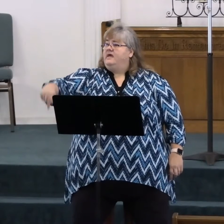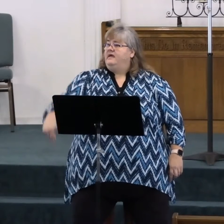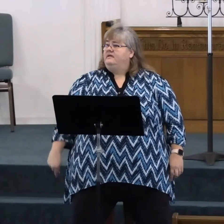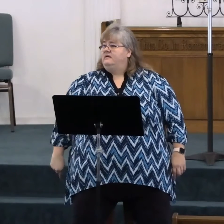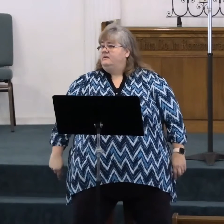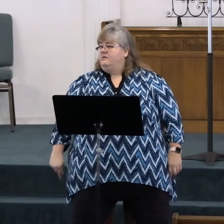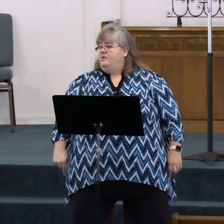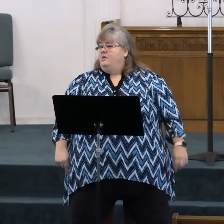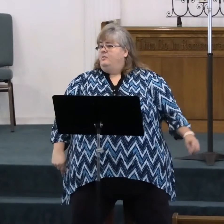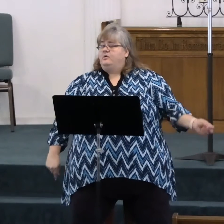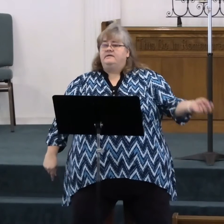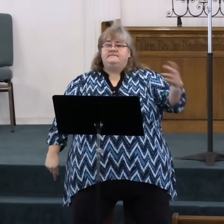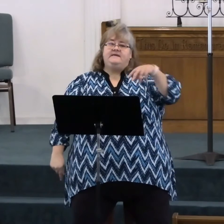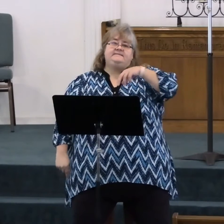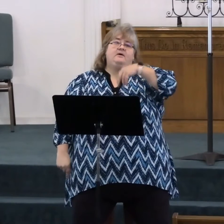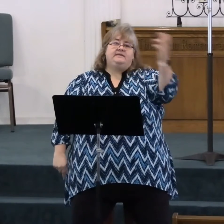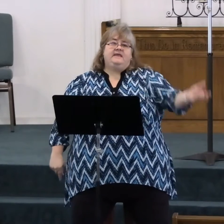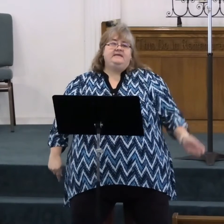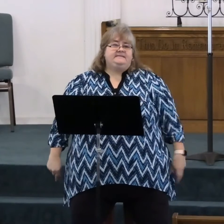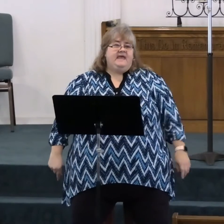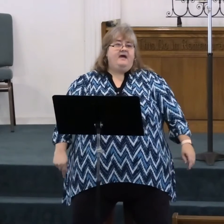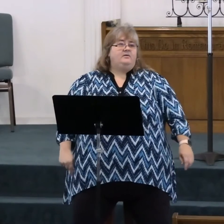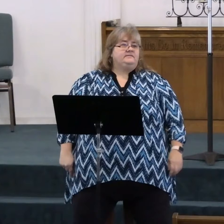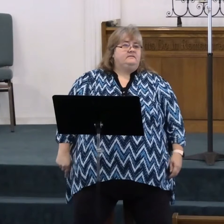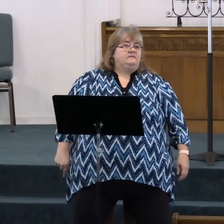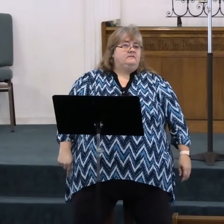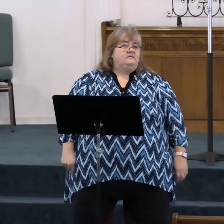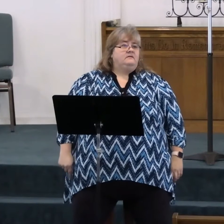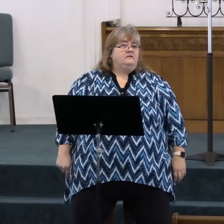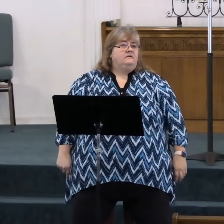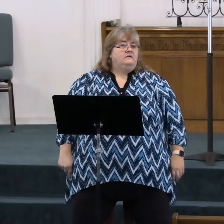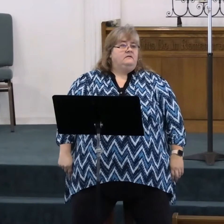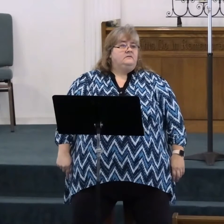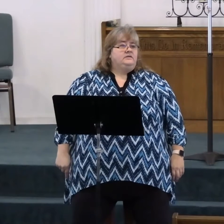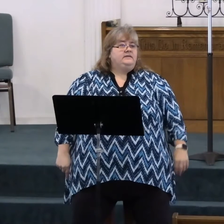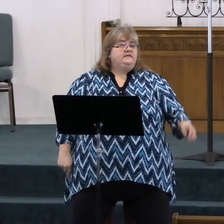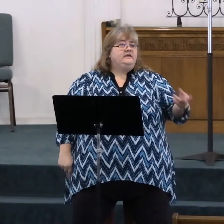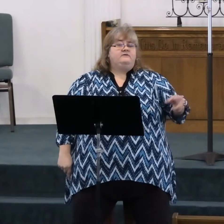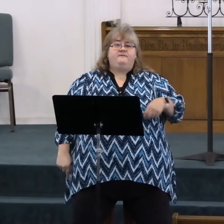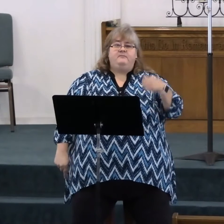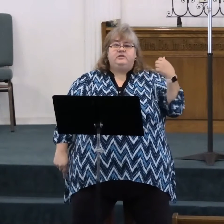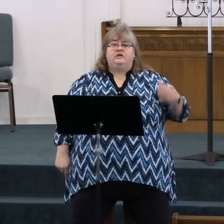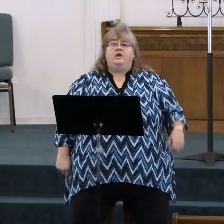okay, we're going to take Saudi Daisy out. You need to get your family and go.